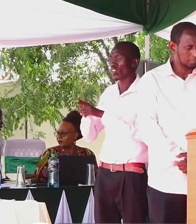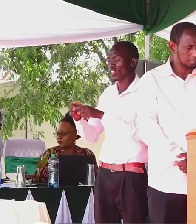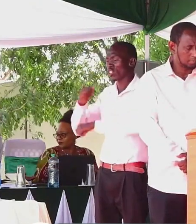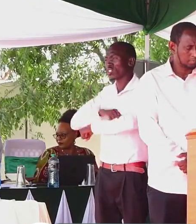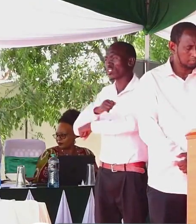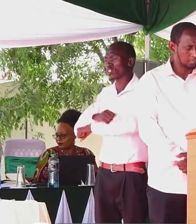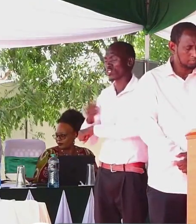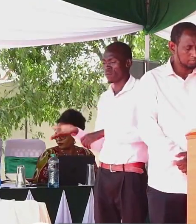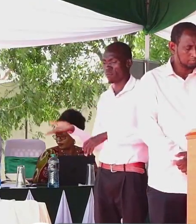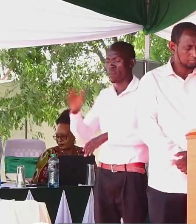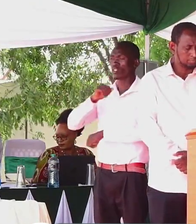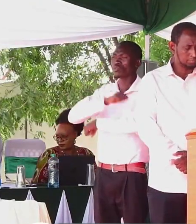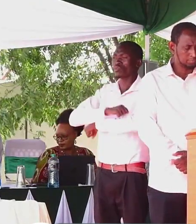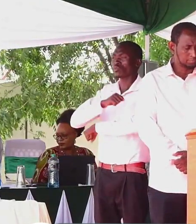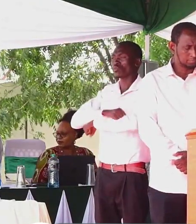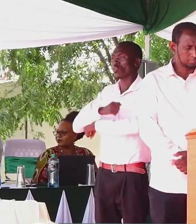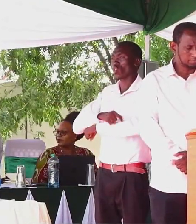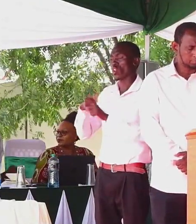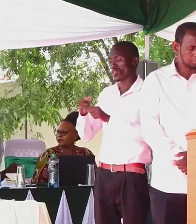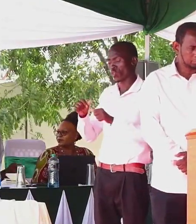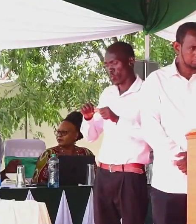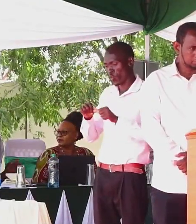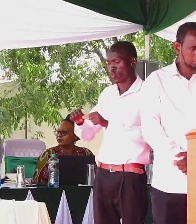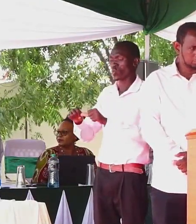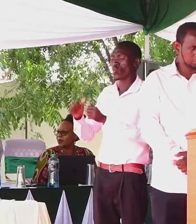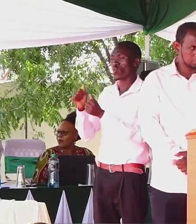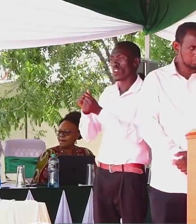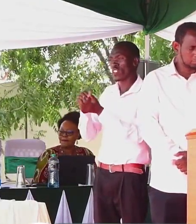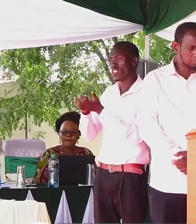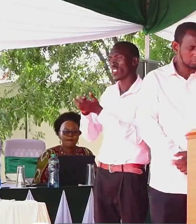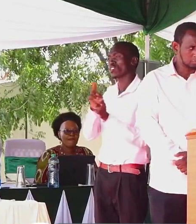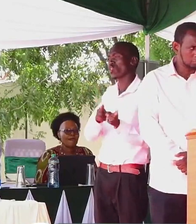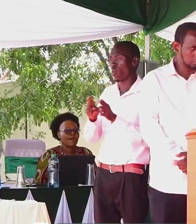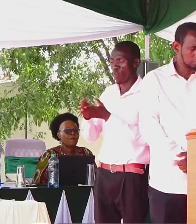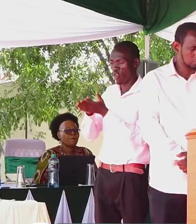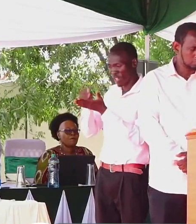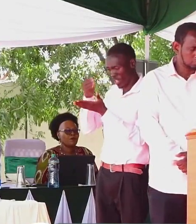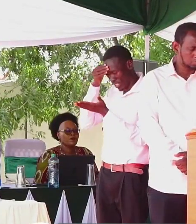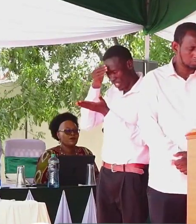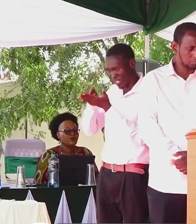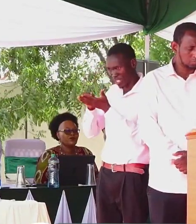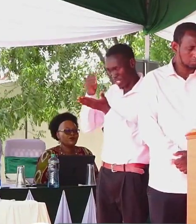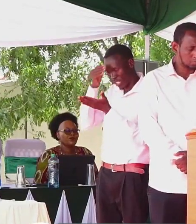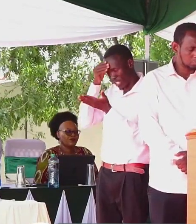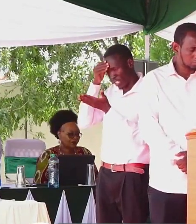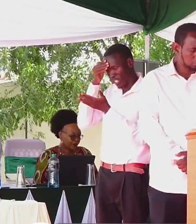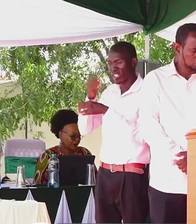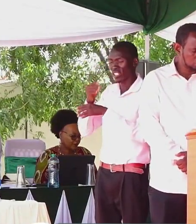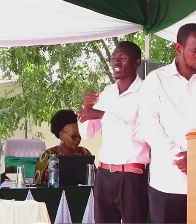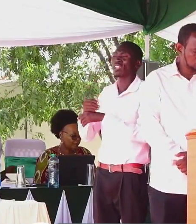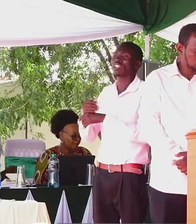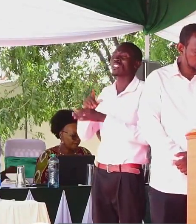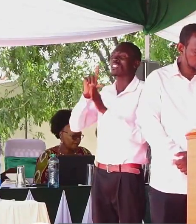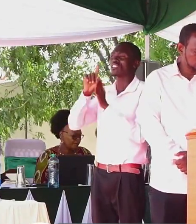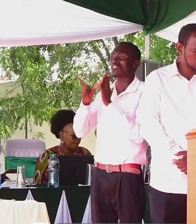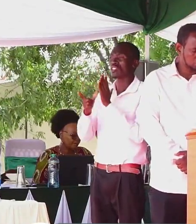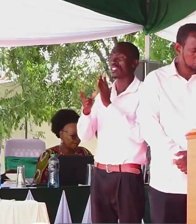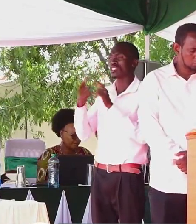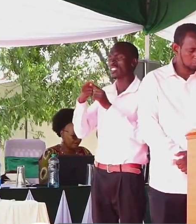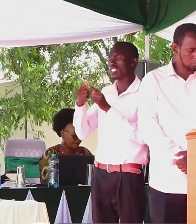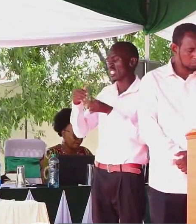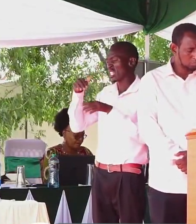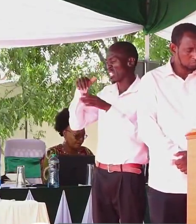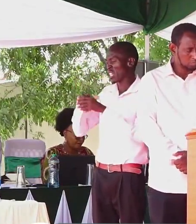to the schools, and then they continue with their normal learning sessions. We have inadequate